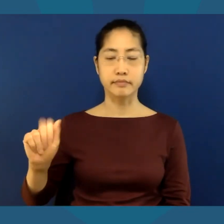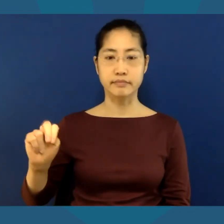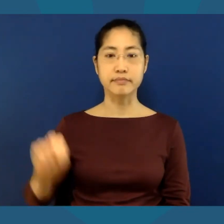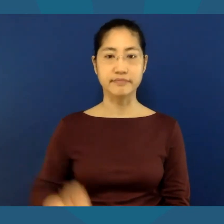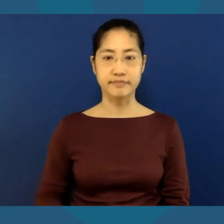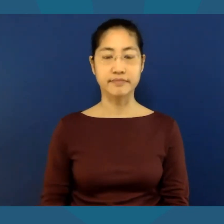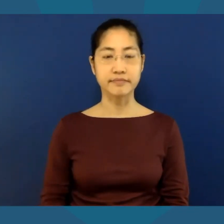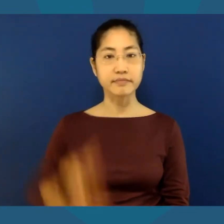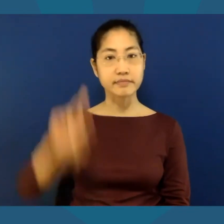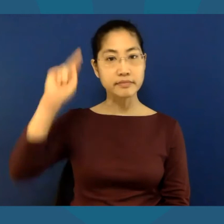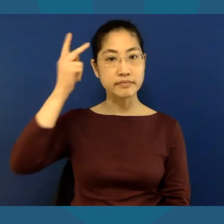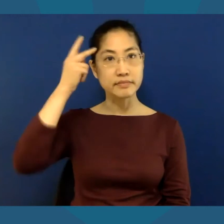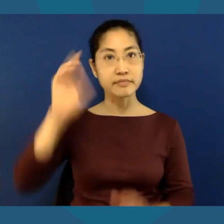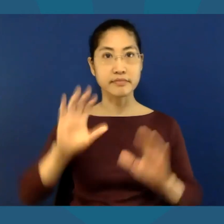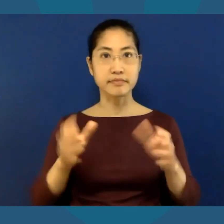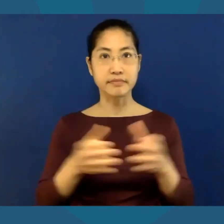Mark Workman.